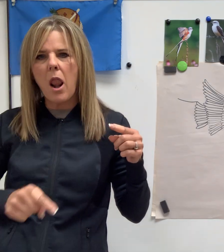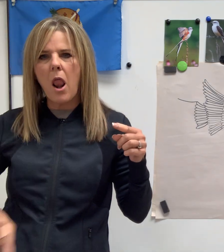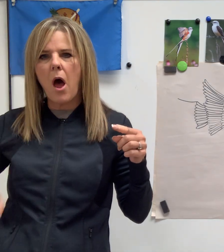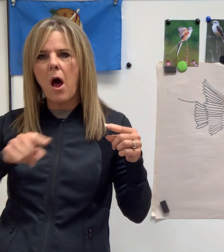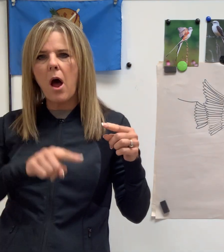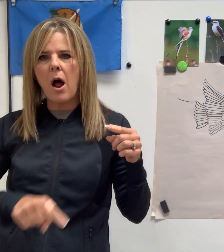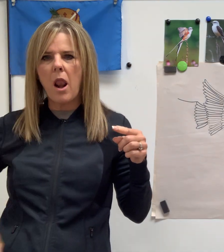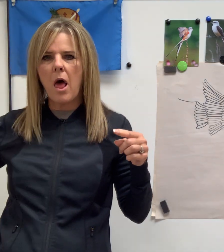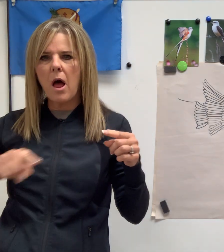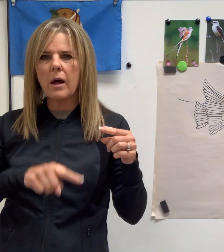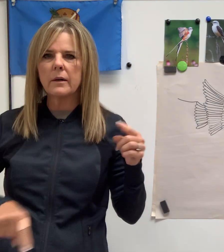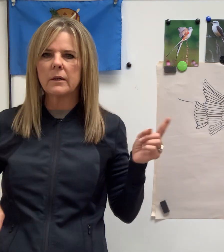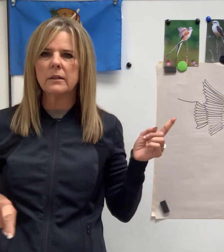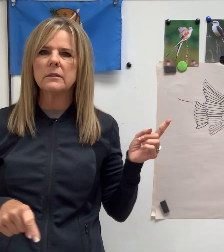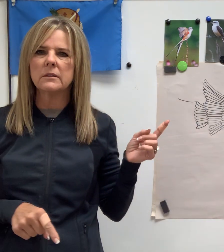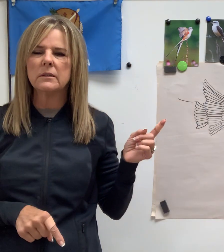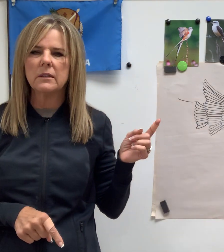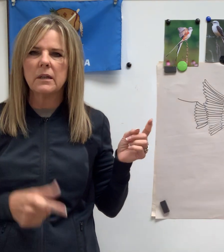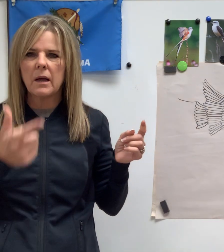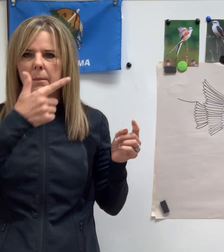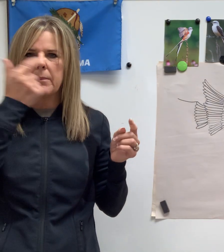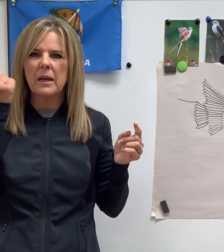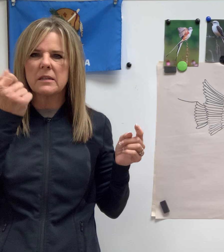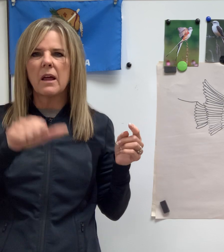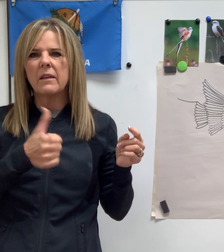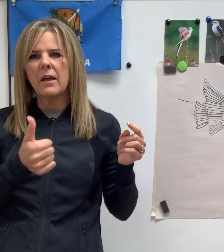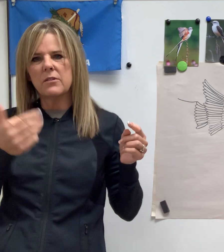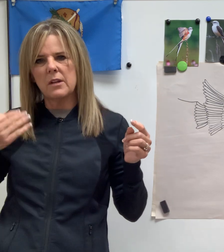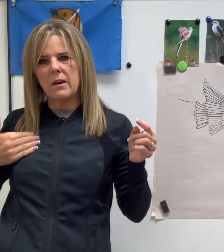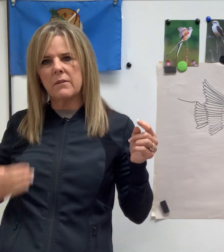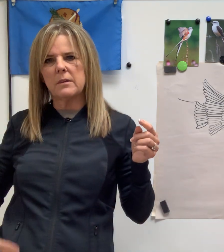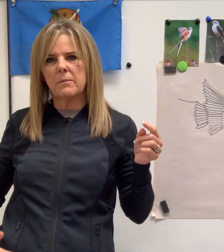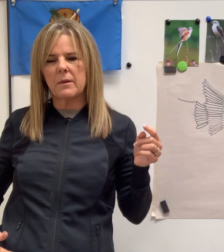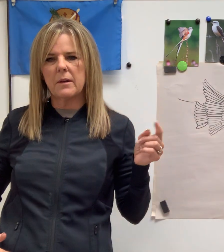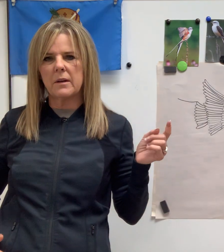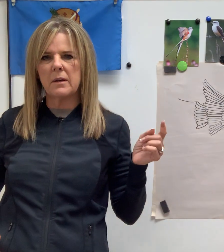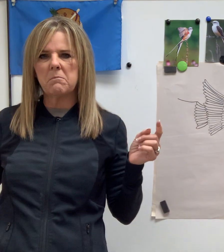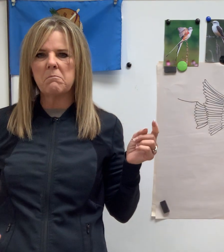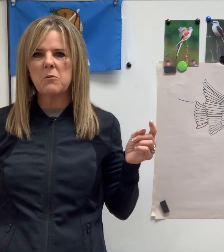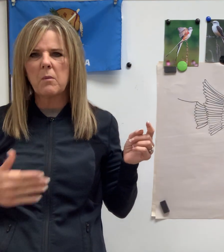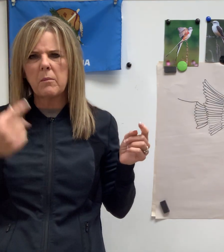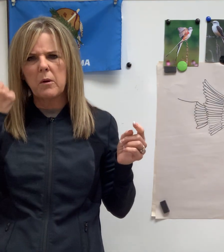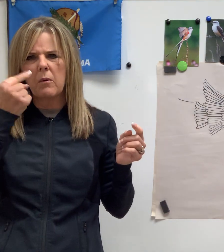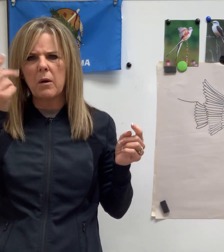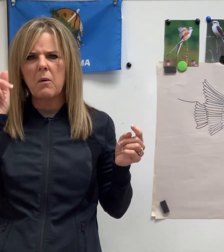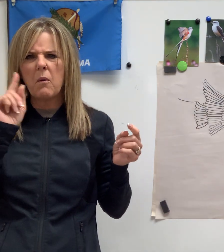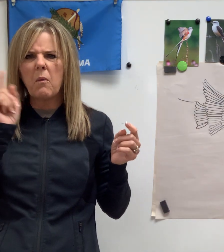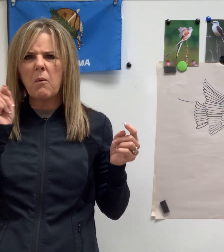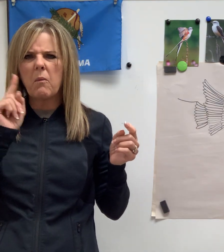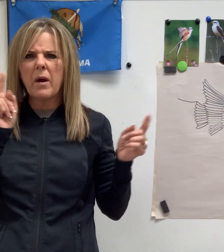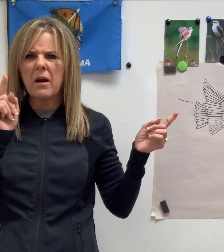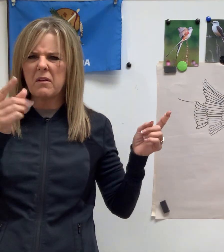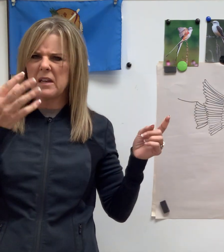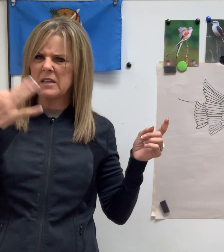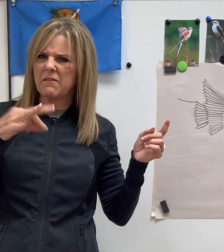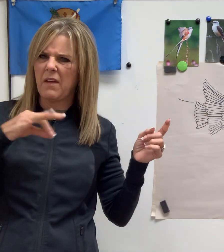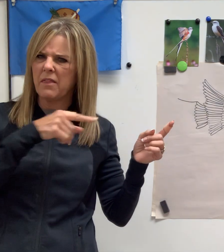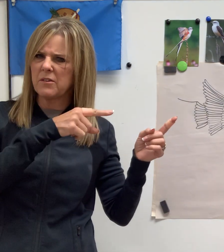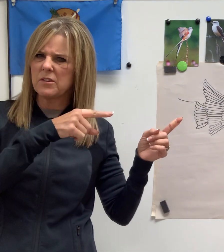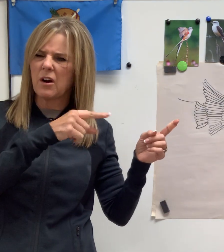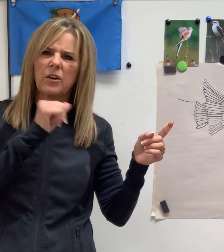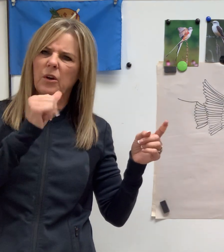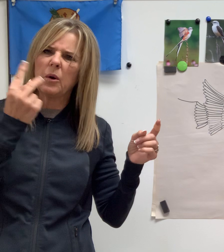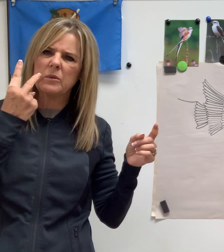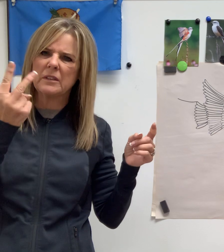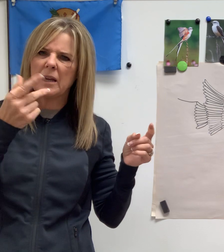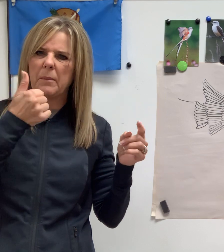skinniest row of feathers. Because it's on the other side of his body, you might be wondering where these tiny little feathers are. You just don't